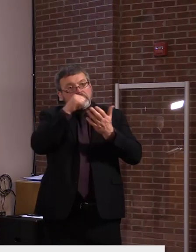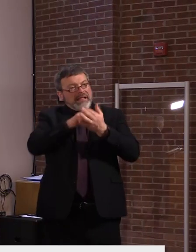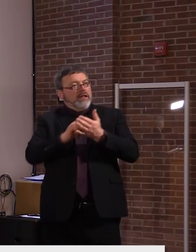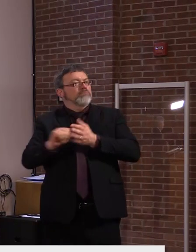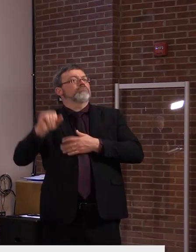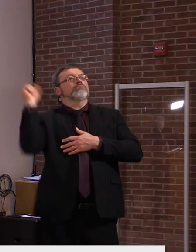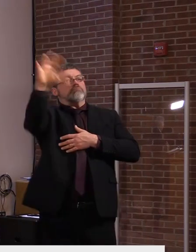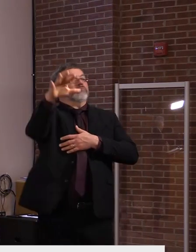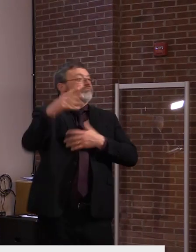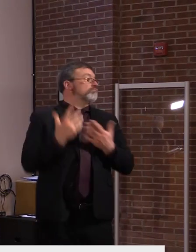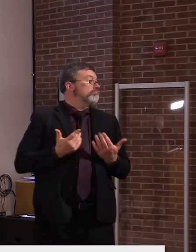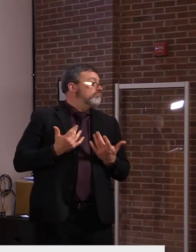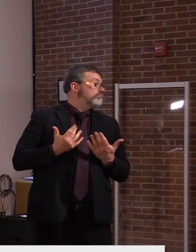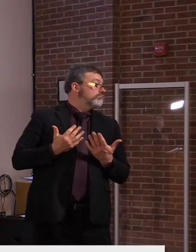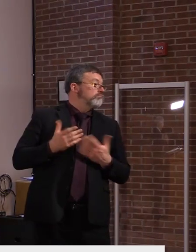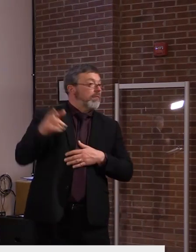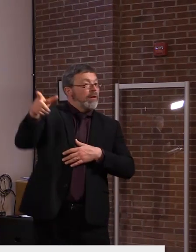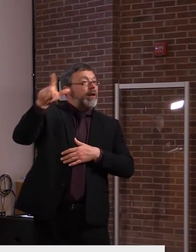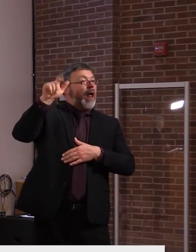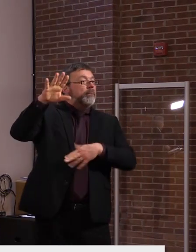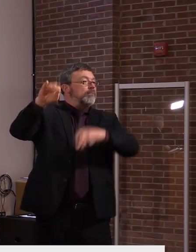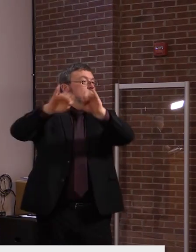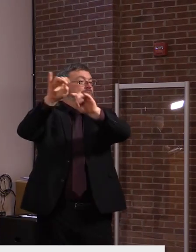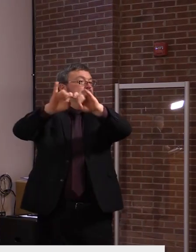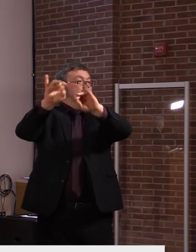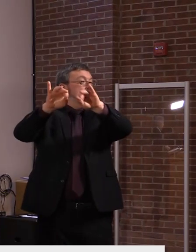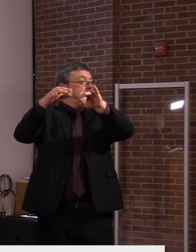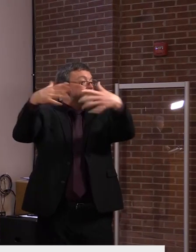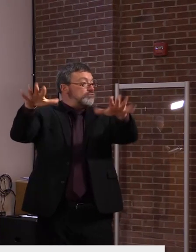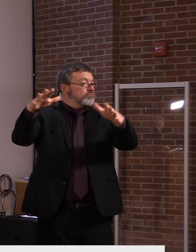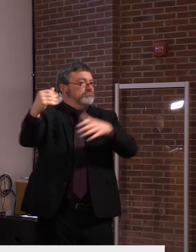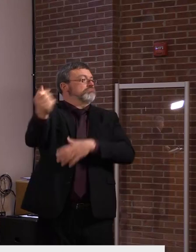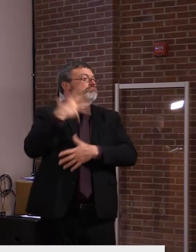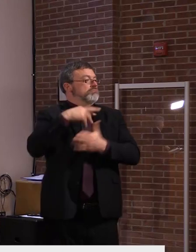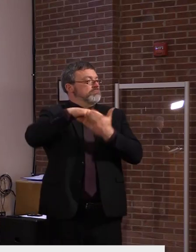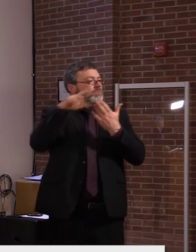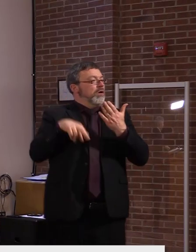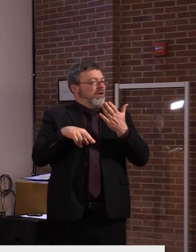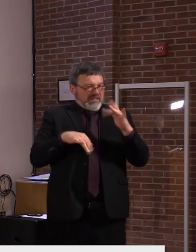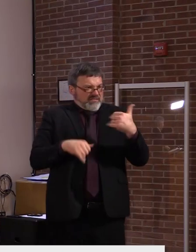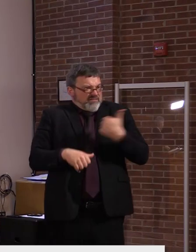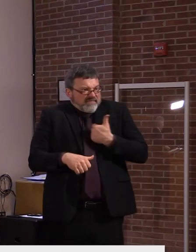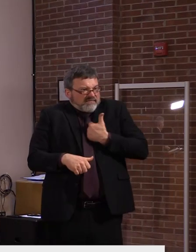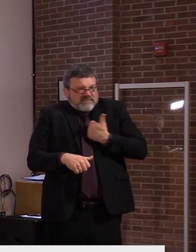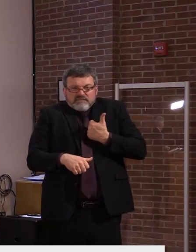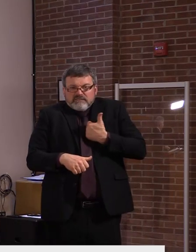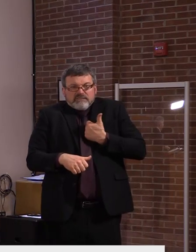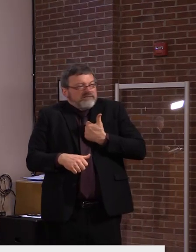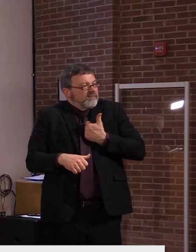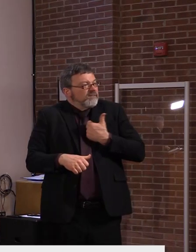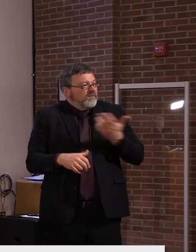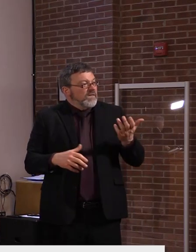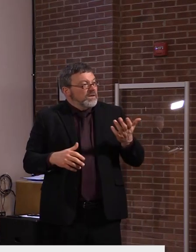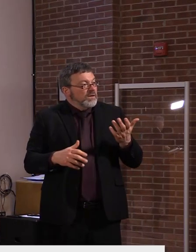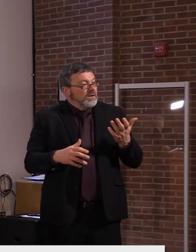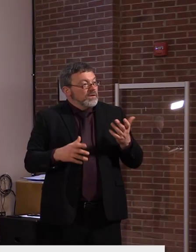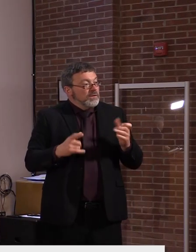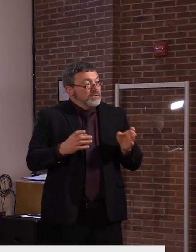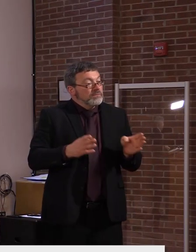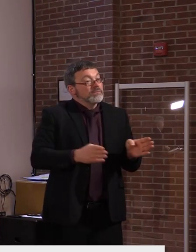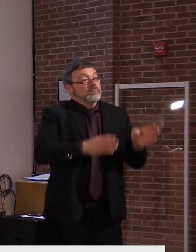sent to a lab, so it's a self-administered test. the antigen tests as they come